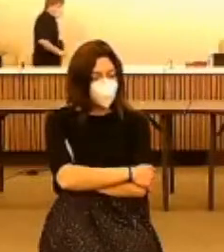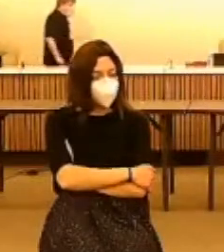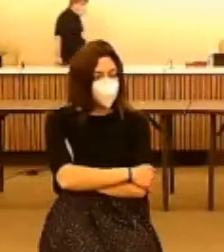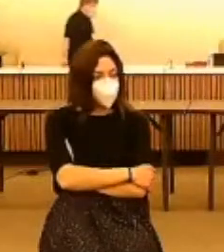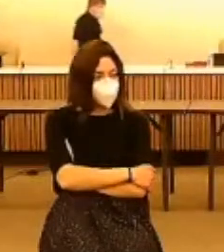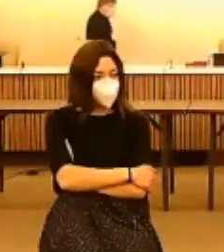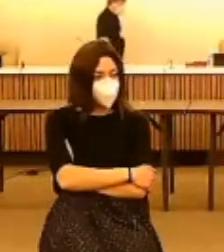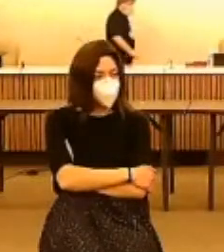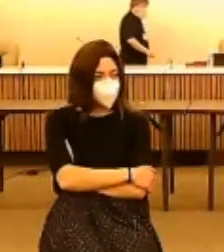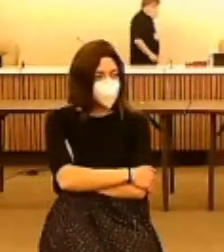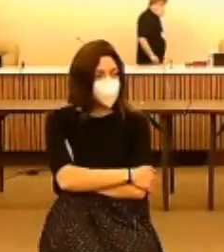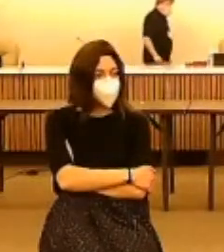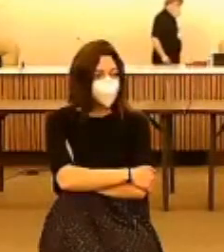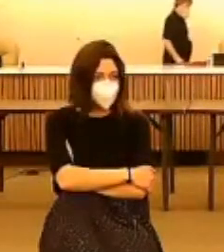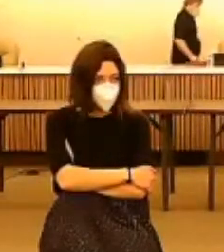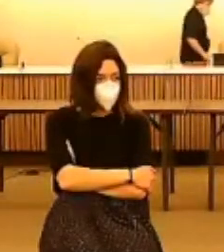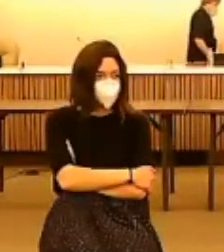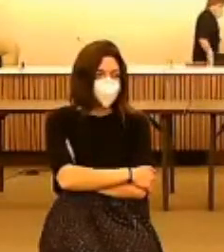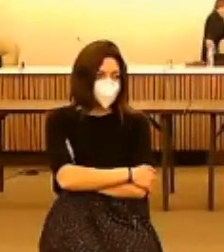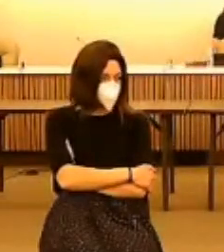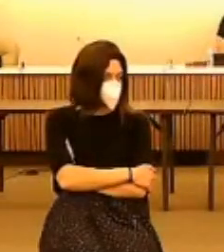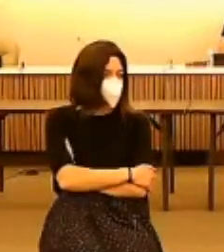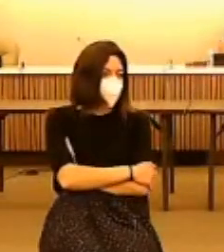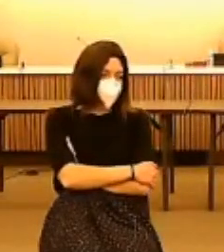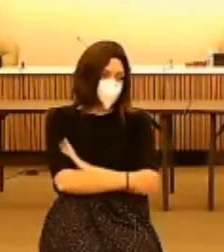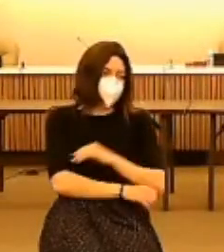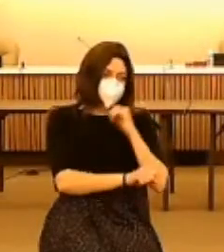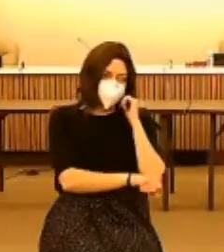I'm excited about the vacuums. Because